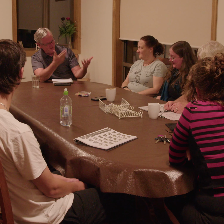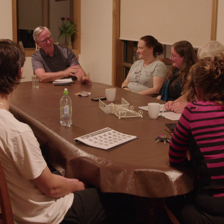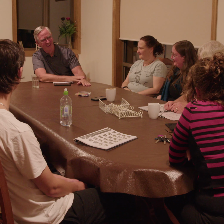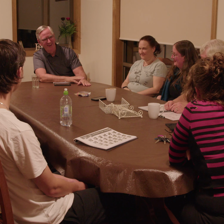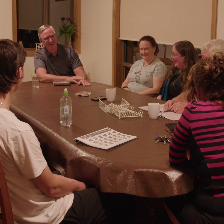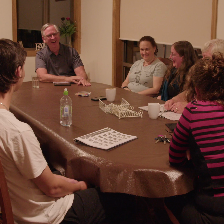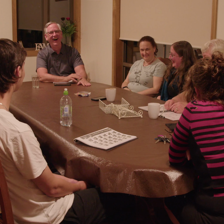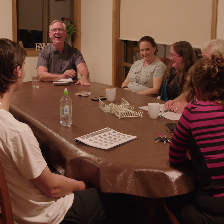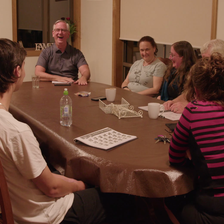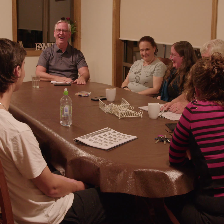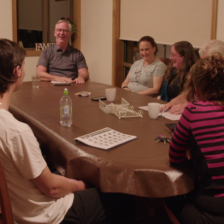Yeah,